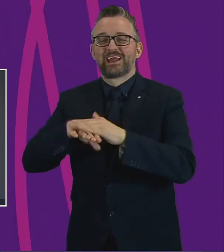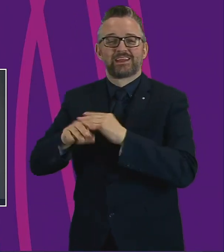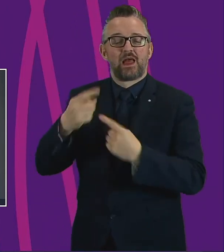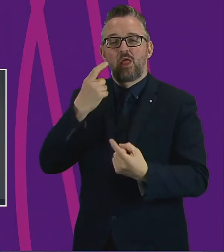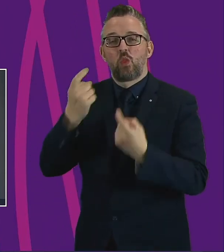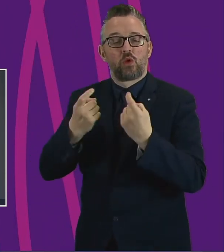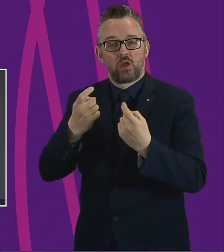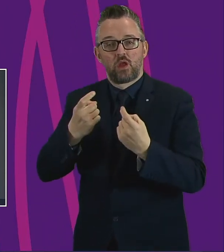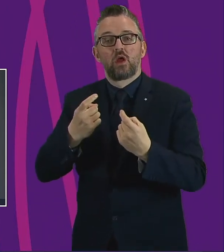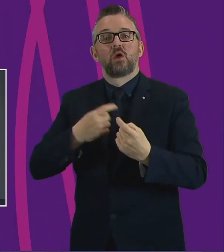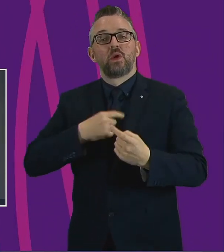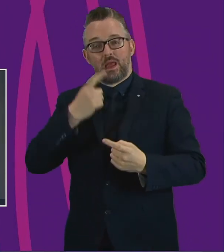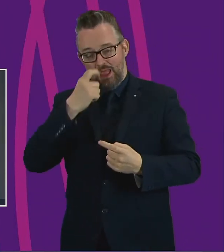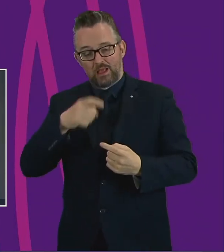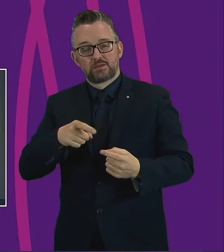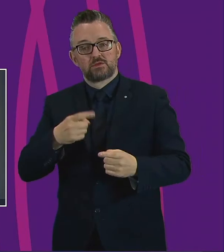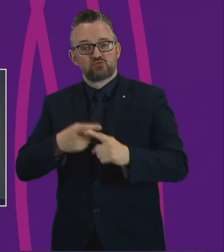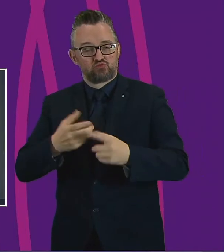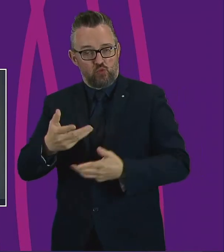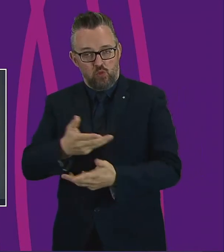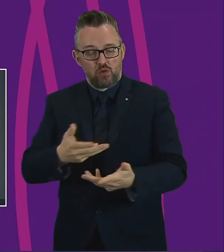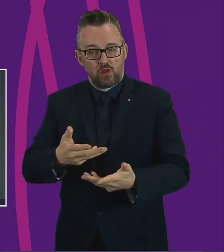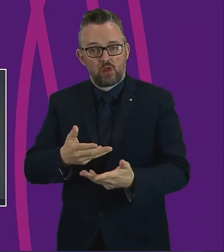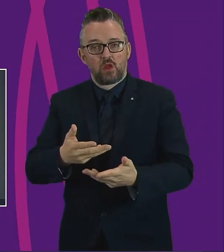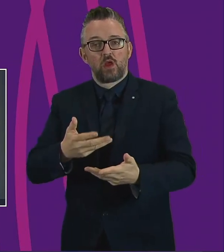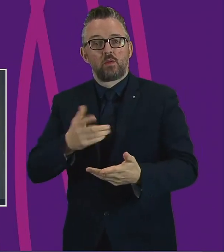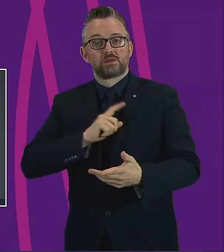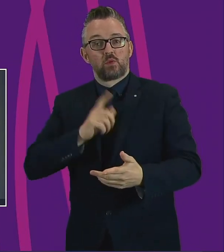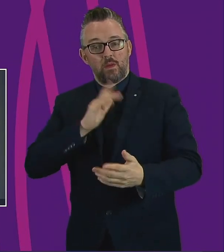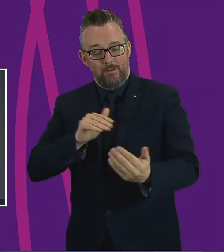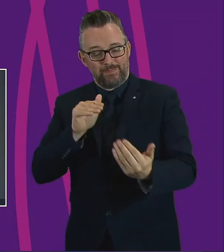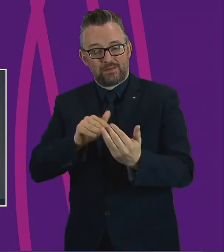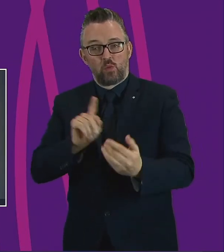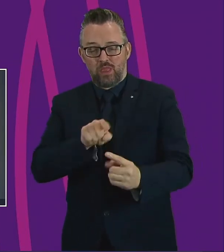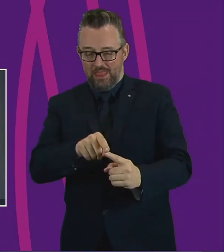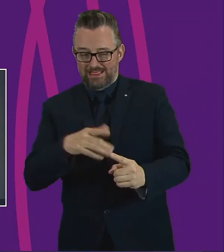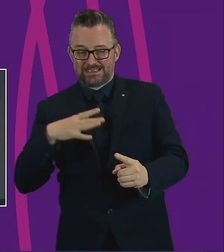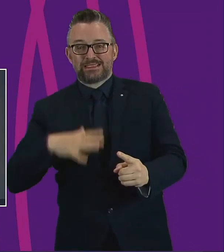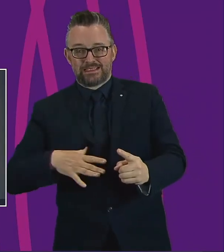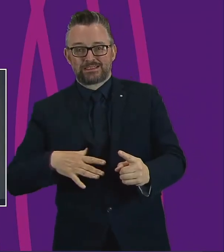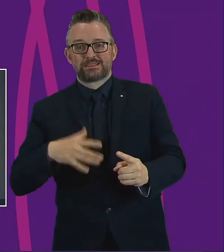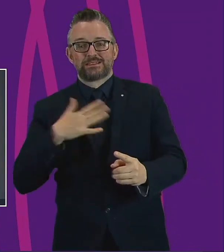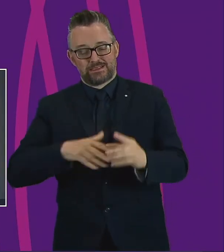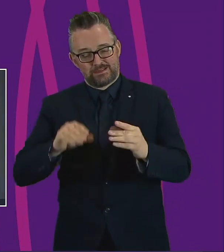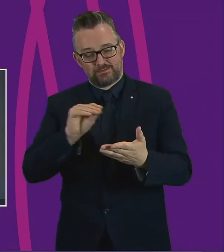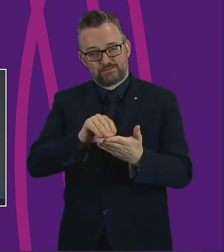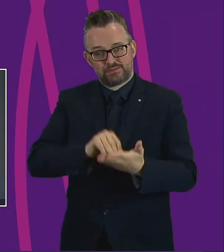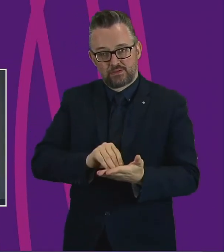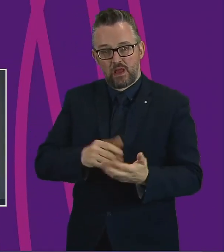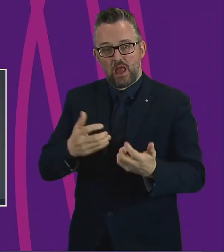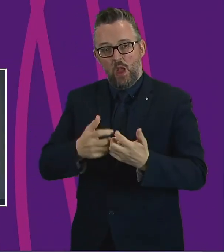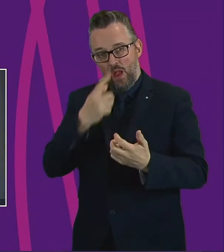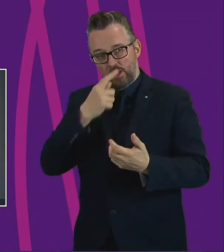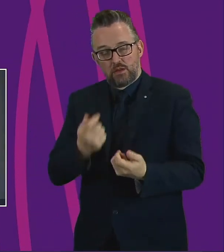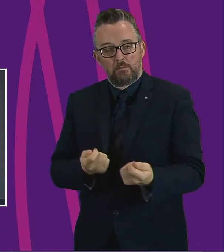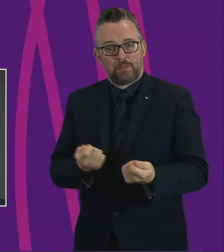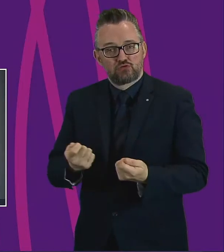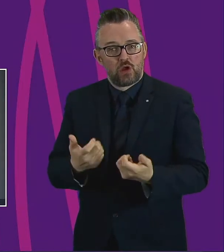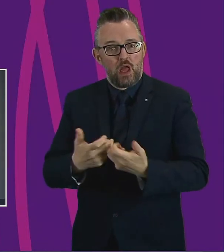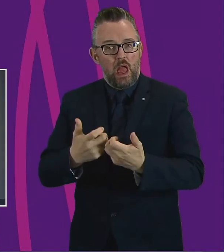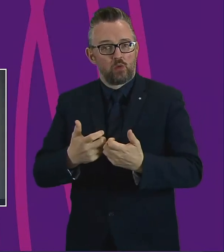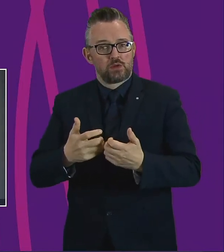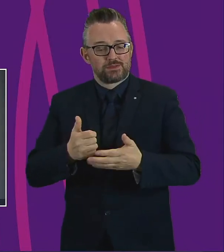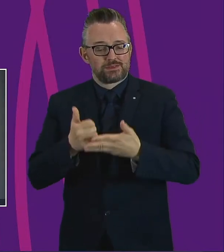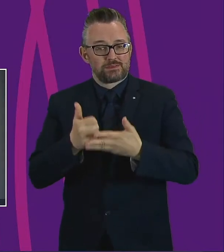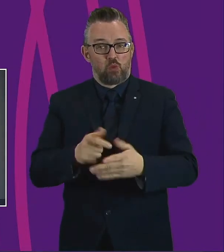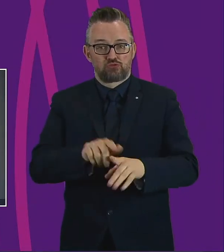forward, and that specific account is made of the needs of young people with additional support needs to manage and to support their